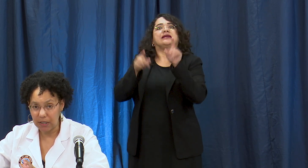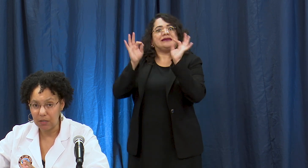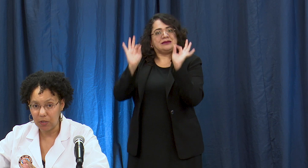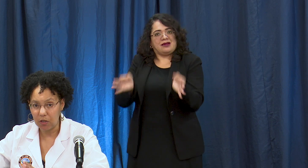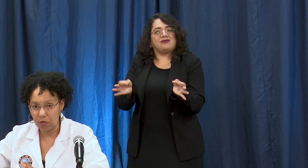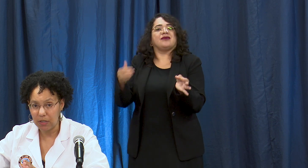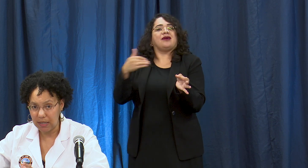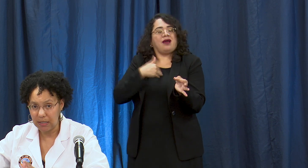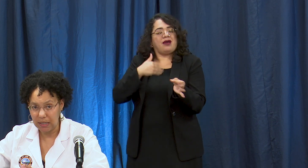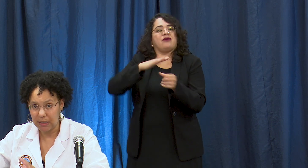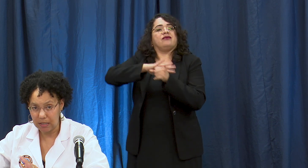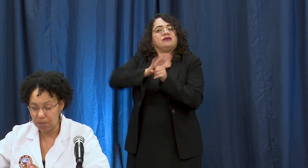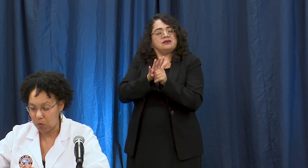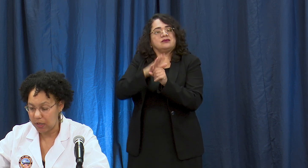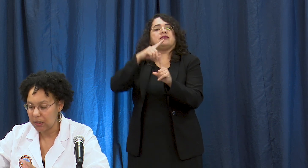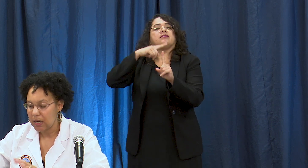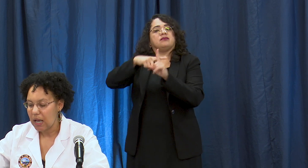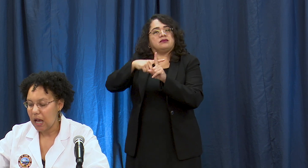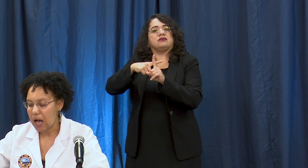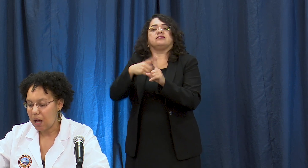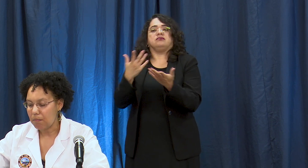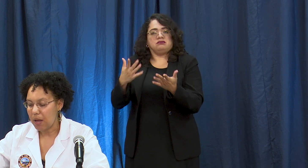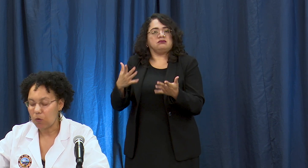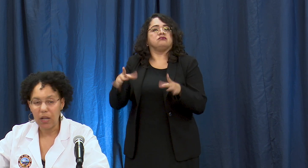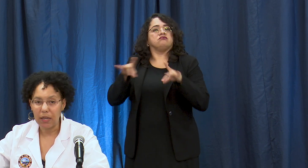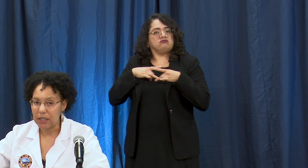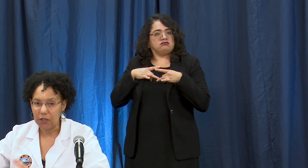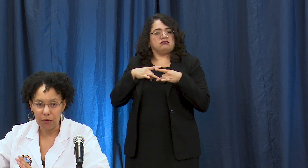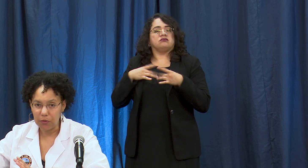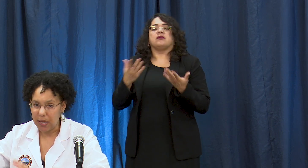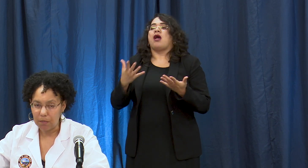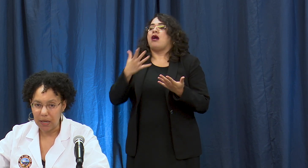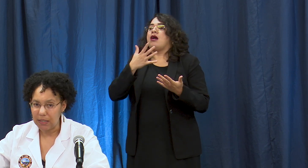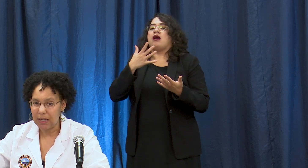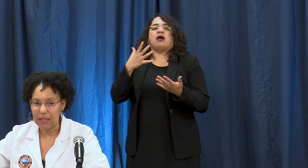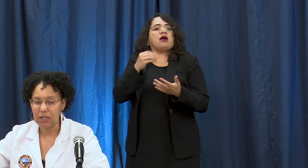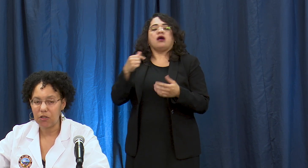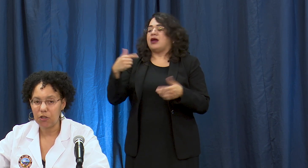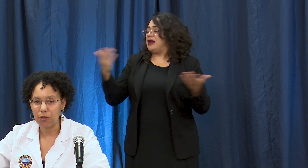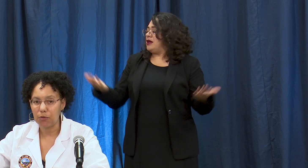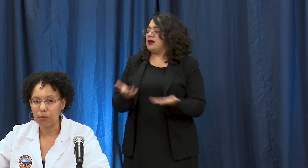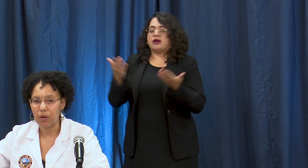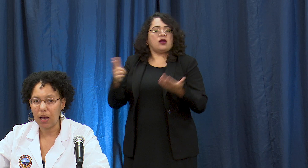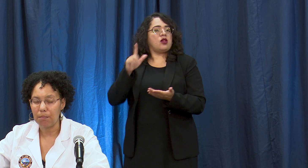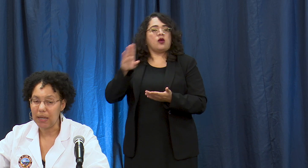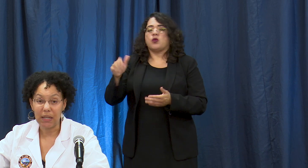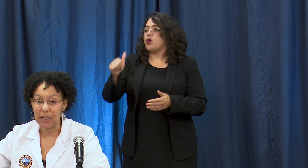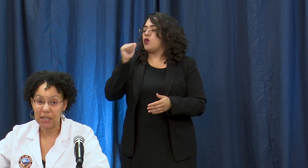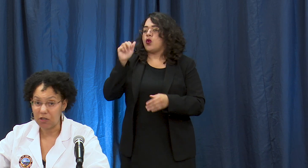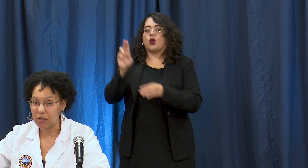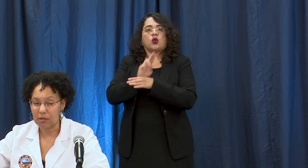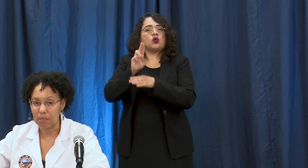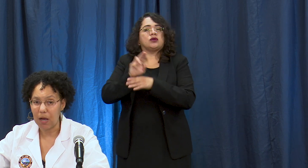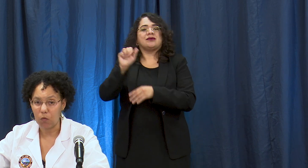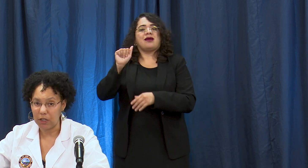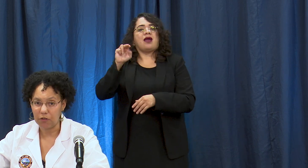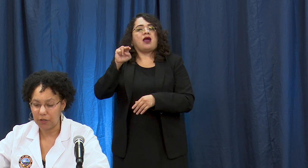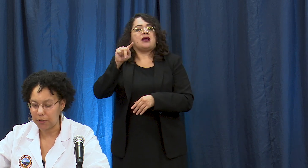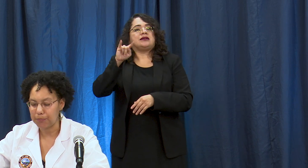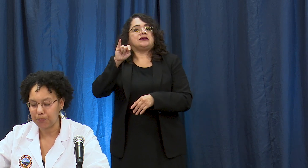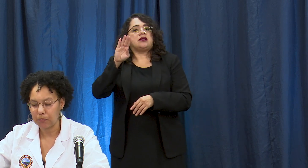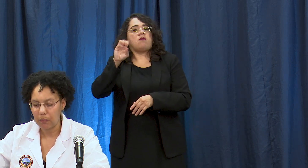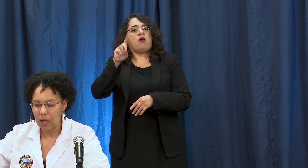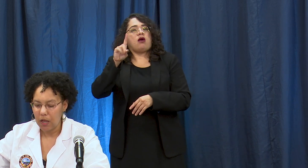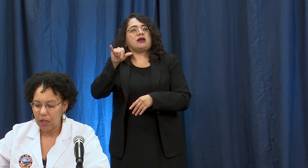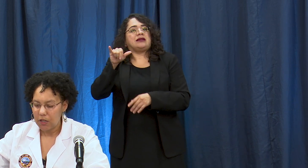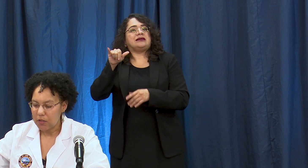you're infected with COVID-19 at some point, and we're not going to use antibody tests to make any decisions about what you should